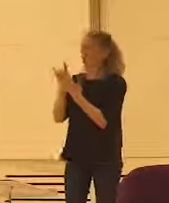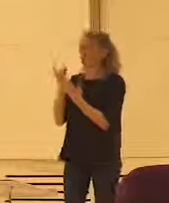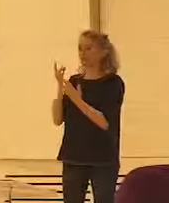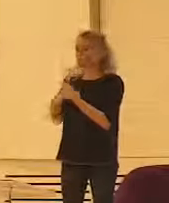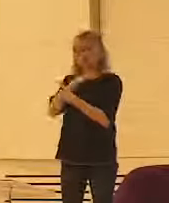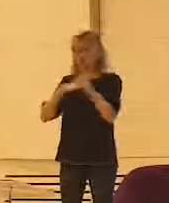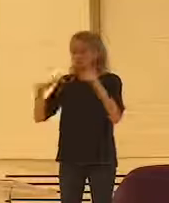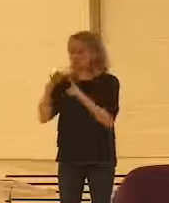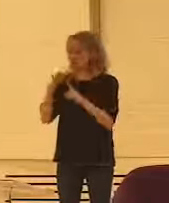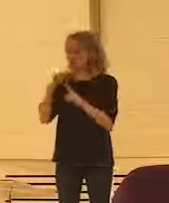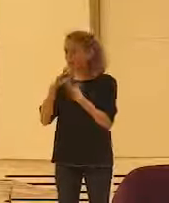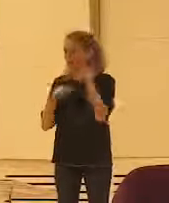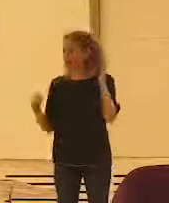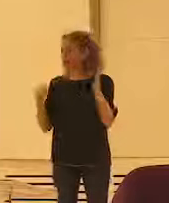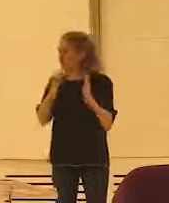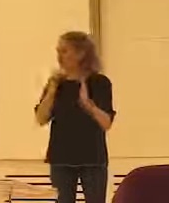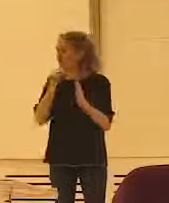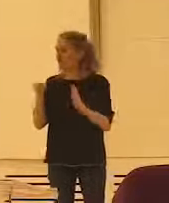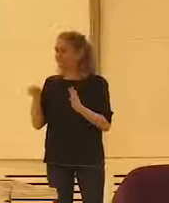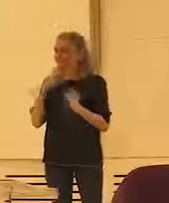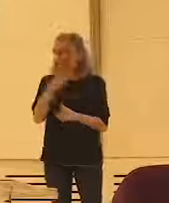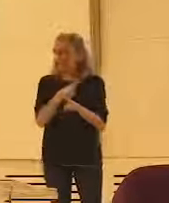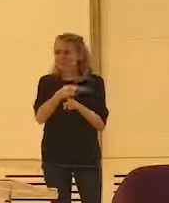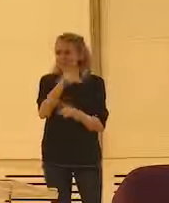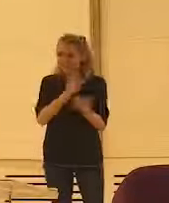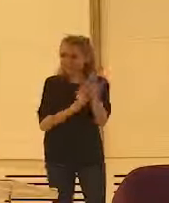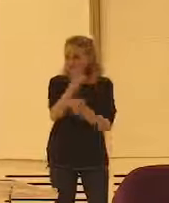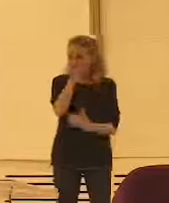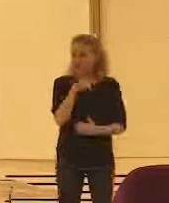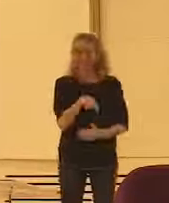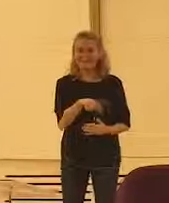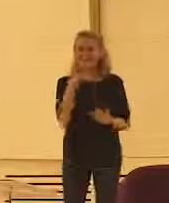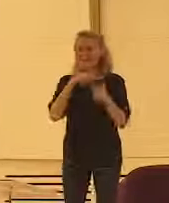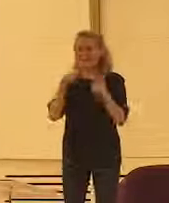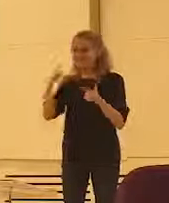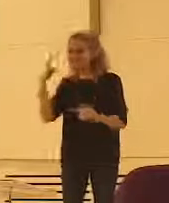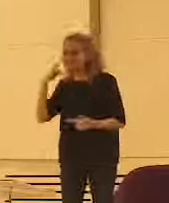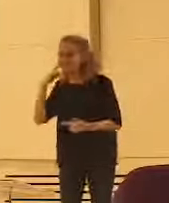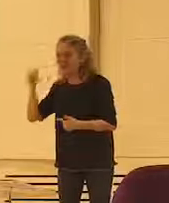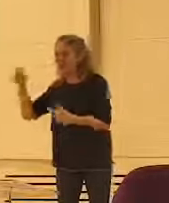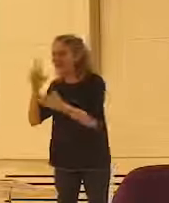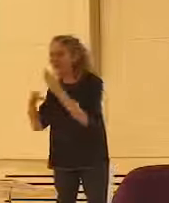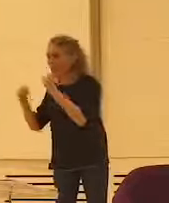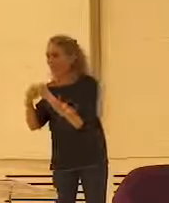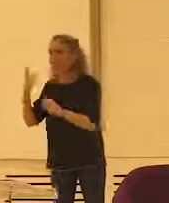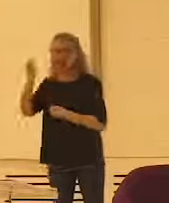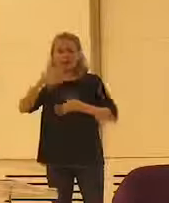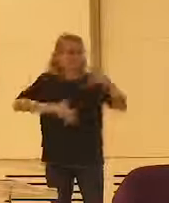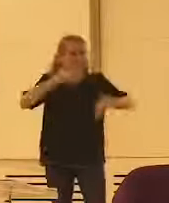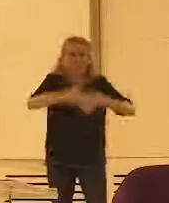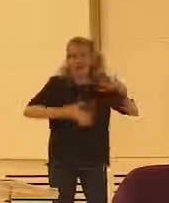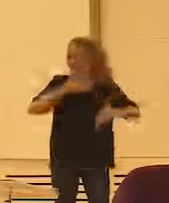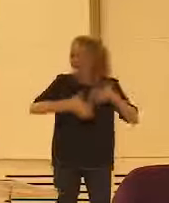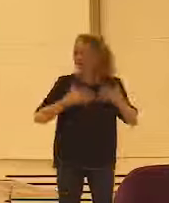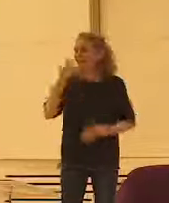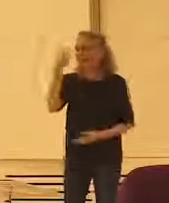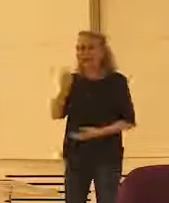option. We should have the social model being used, the deaf culture, going to the deaf club,